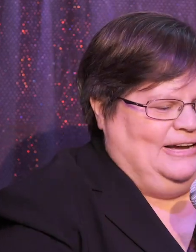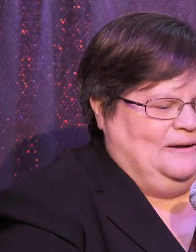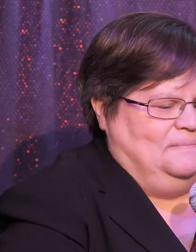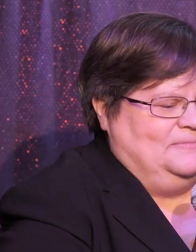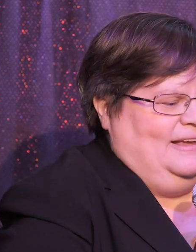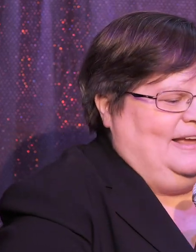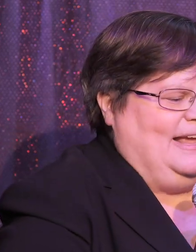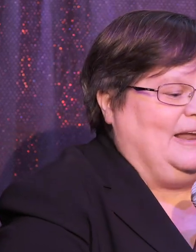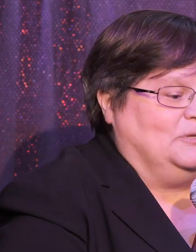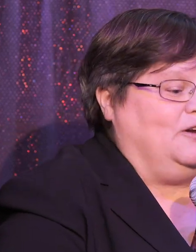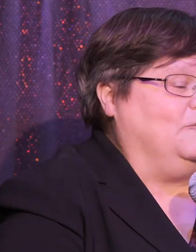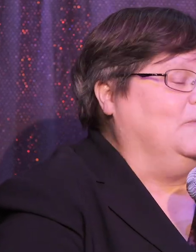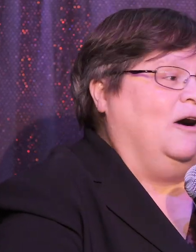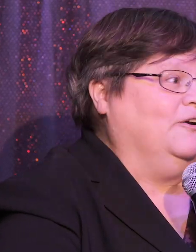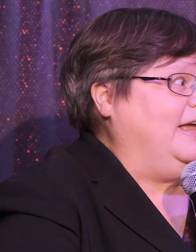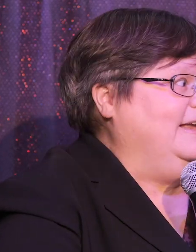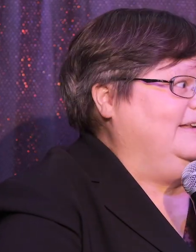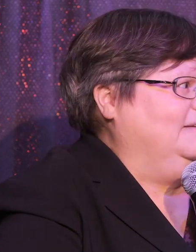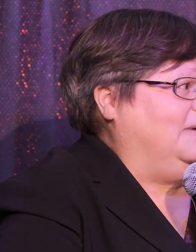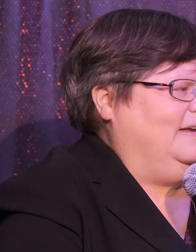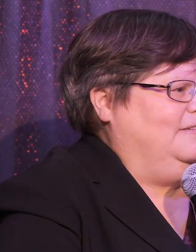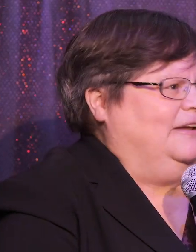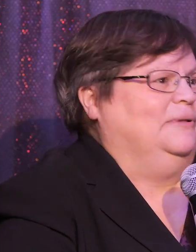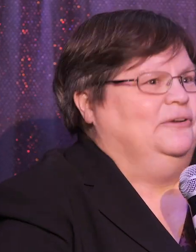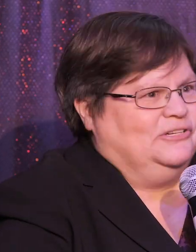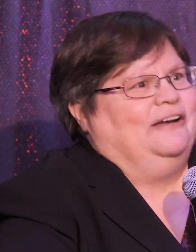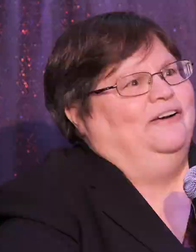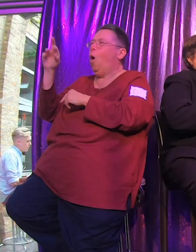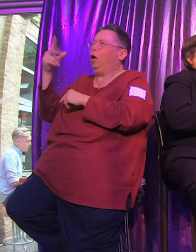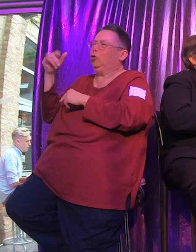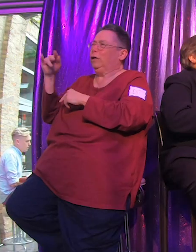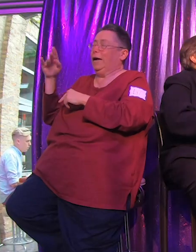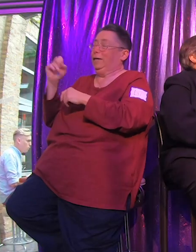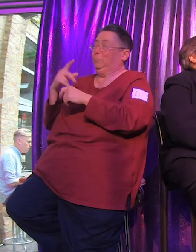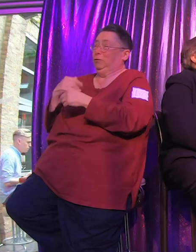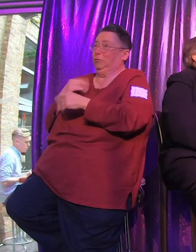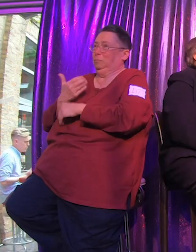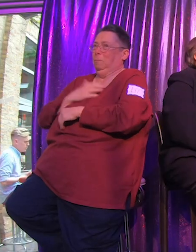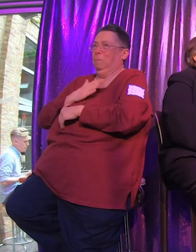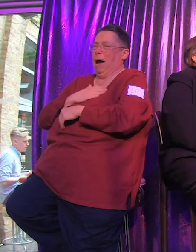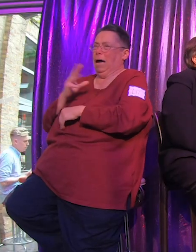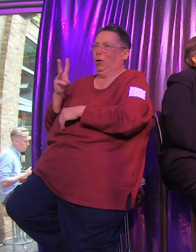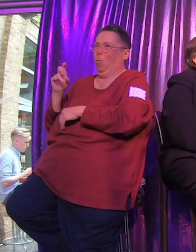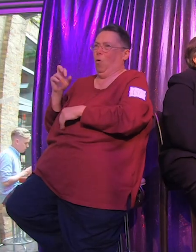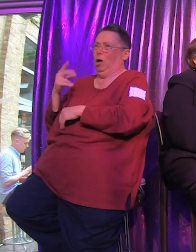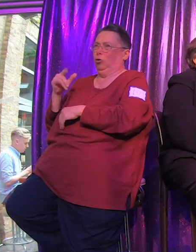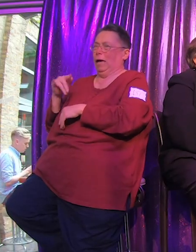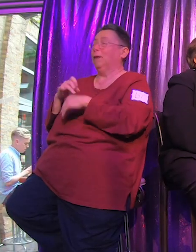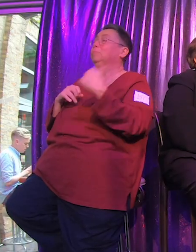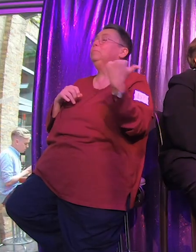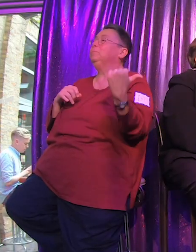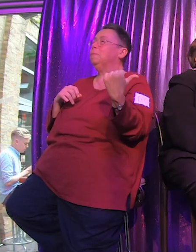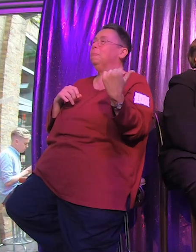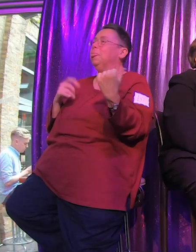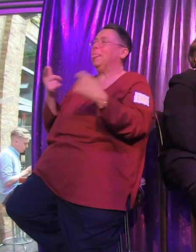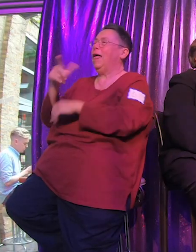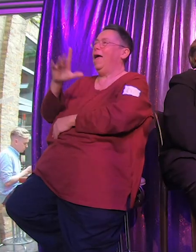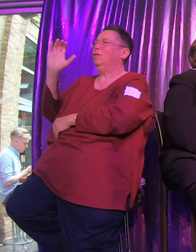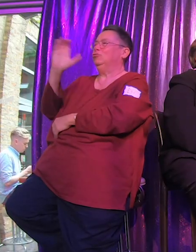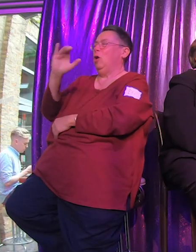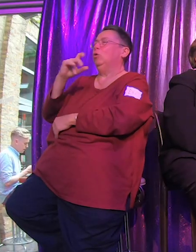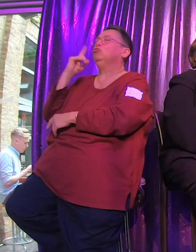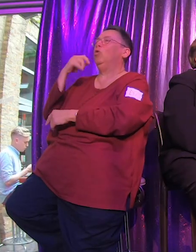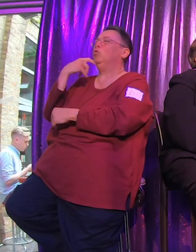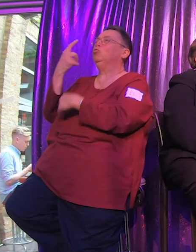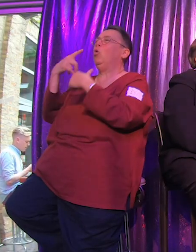brutal. And I was covering Watergate in my family newsletter. Yeah. Yeah. Well, I understand you divulged a lot